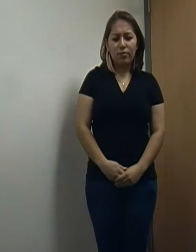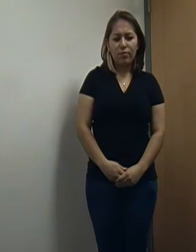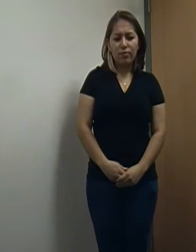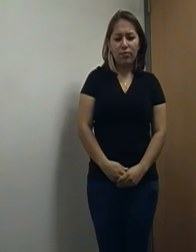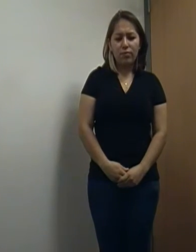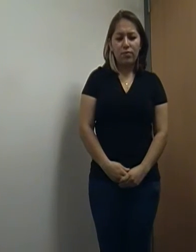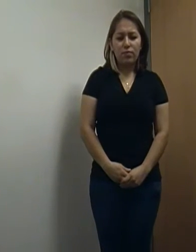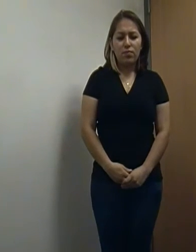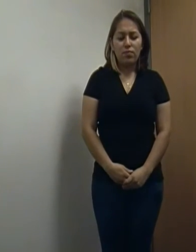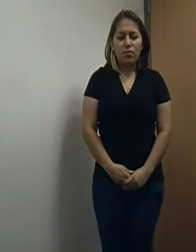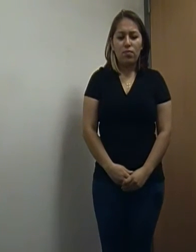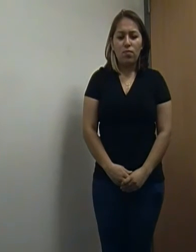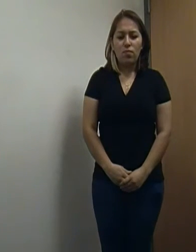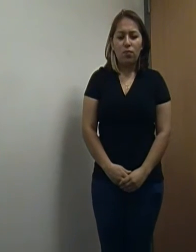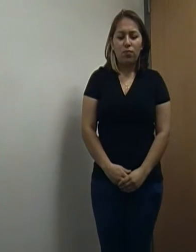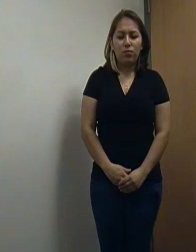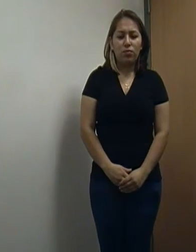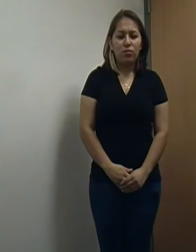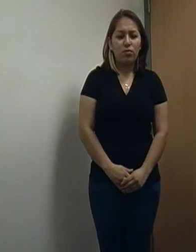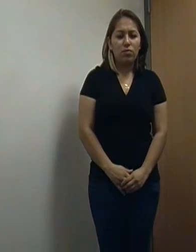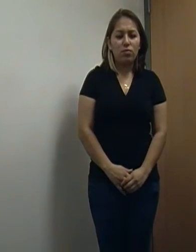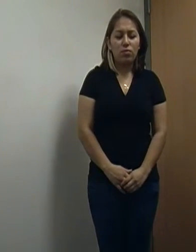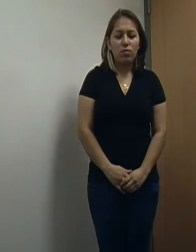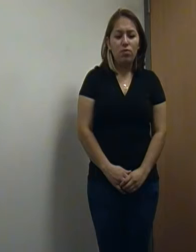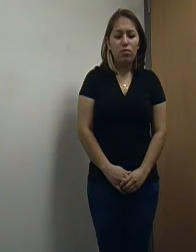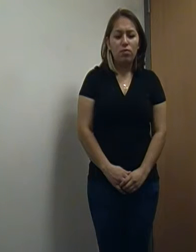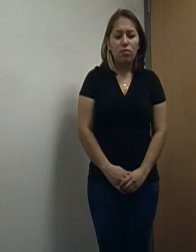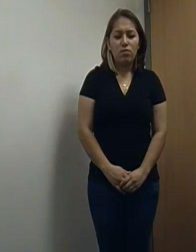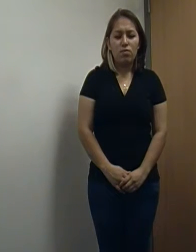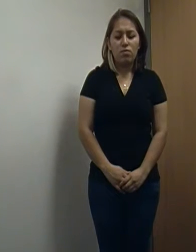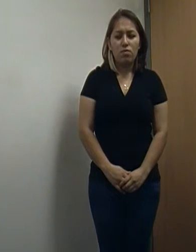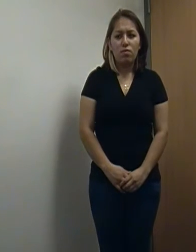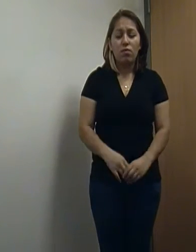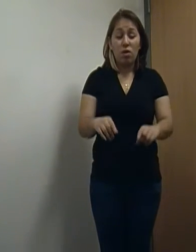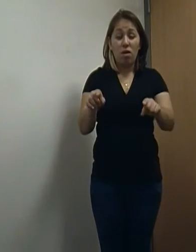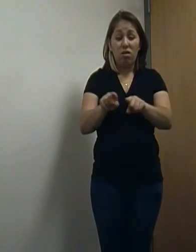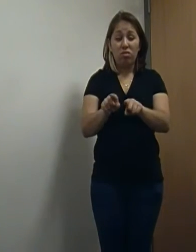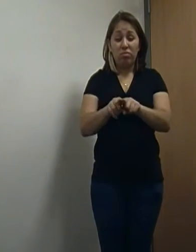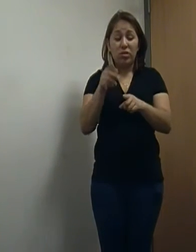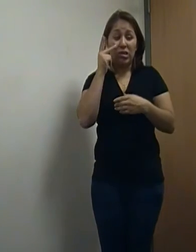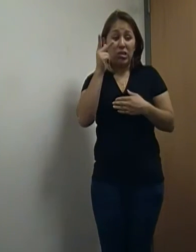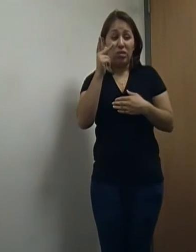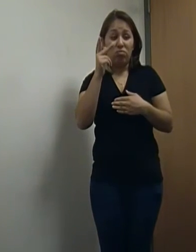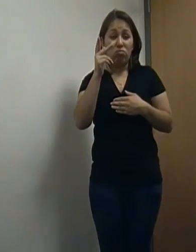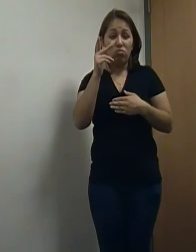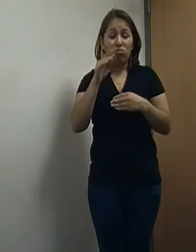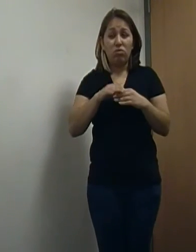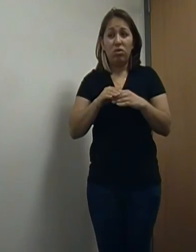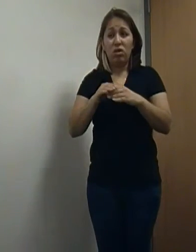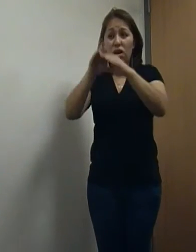And in fact, you'll also find a beautiful Welsh dresser there with many, many pieces of blue and white china.